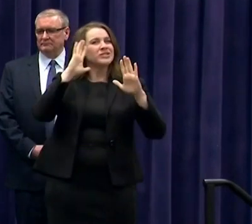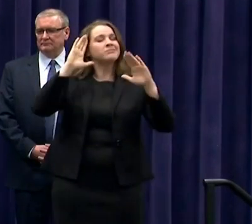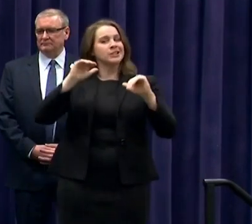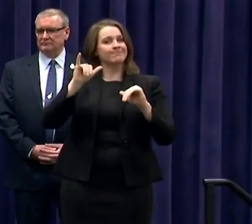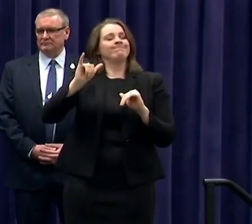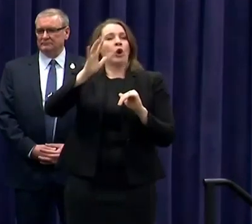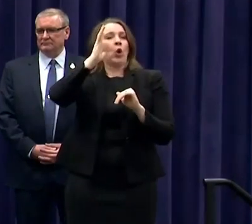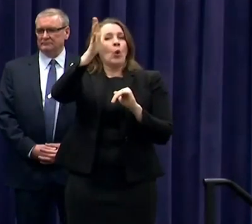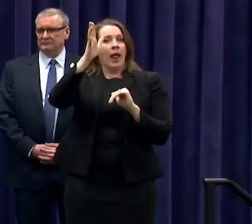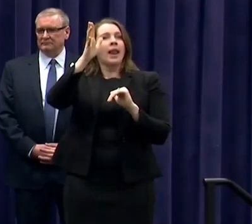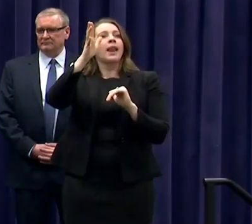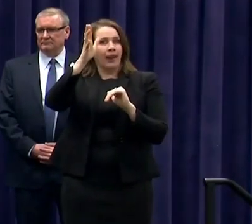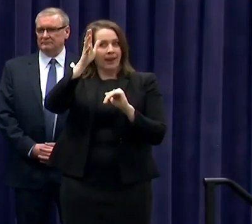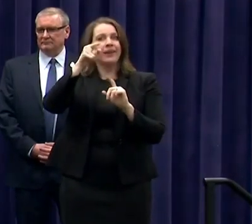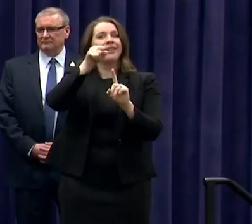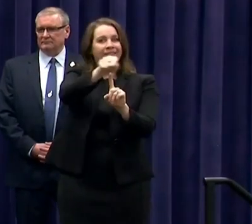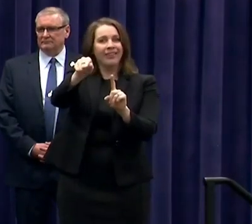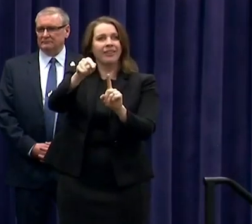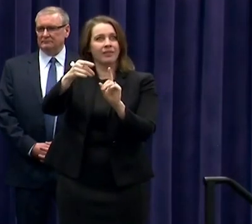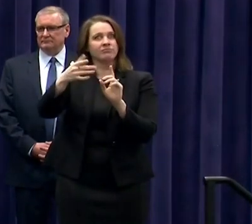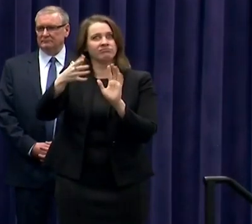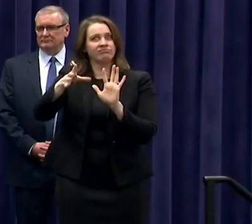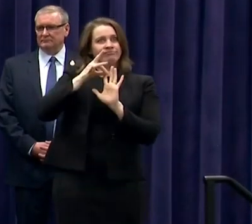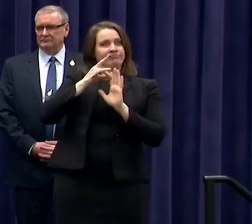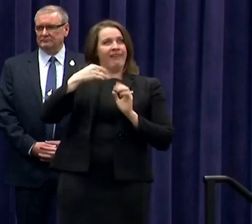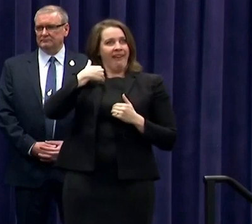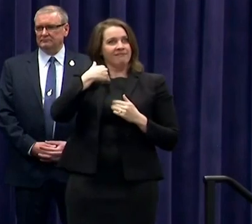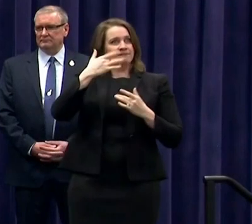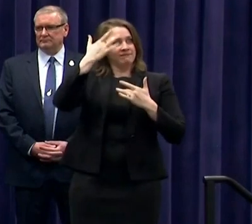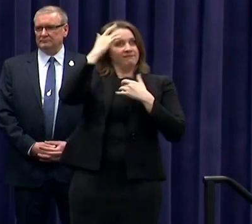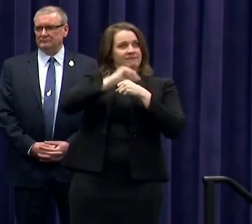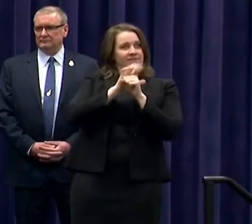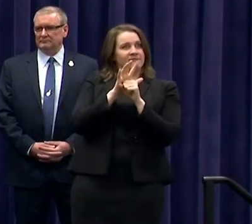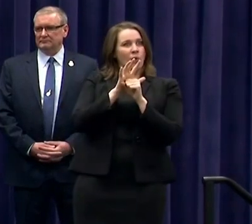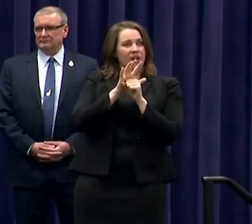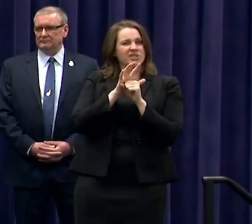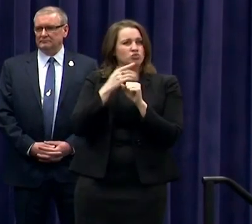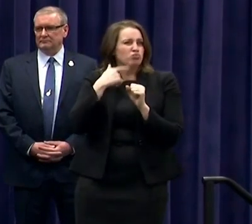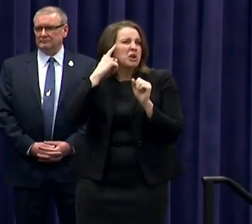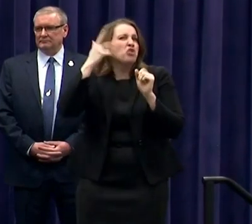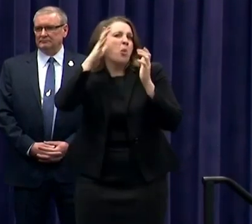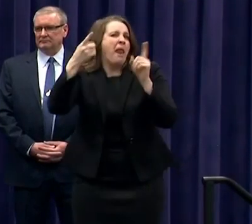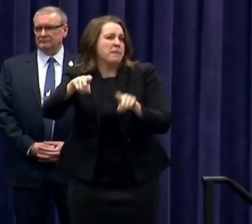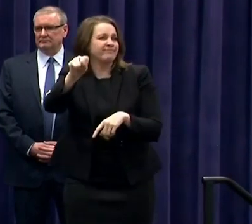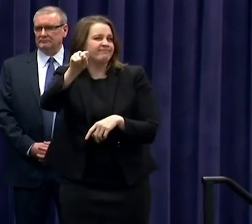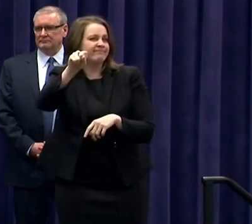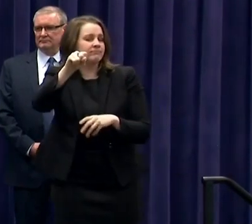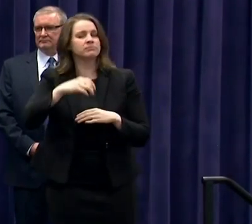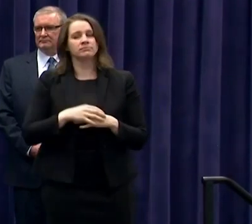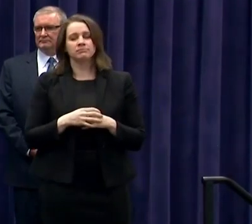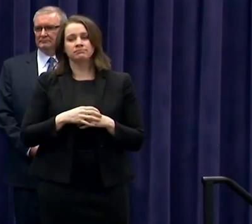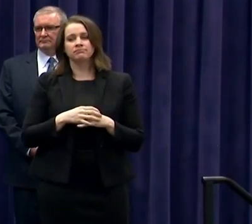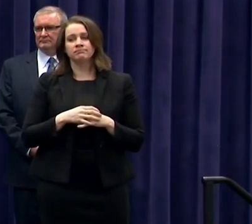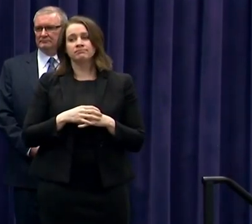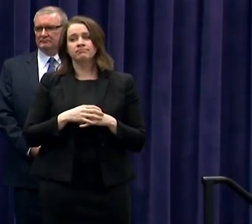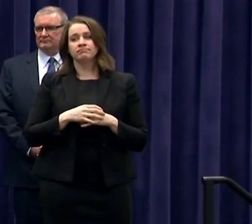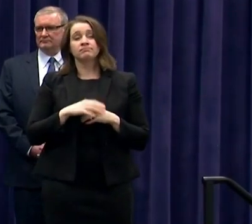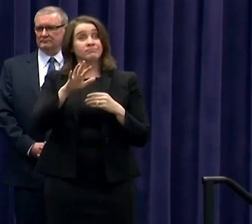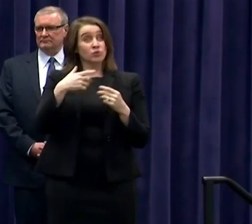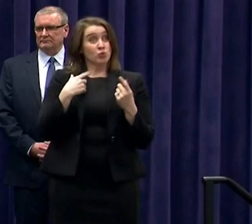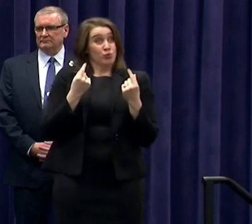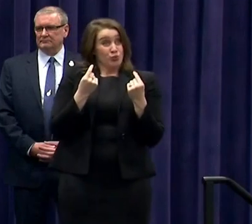confirmed cases among our first responders. We expected that to be true. But what we have done, and we can continue to do in partnership